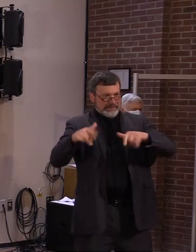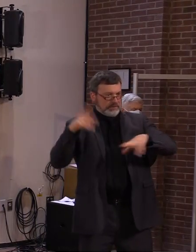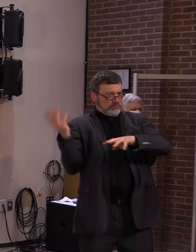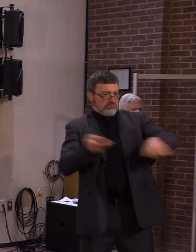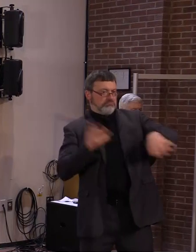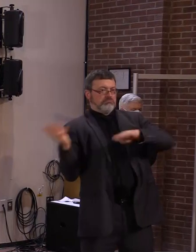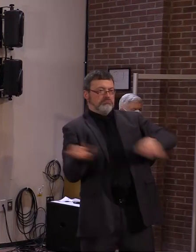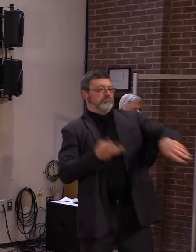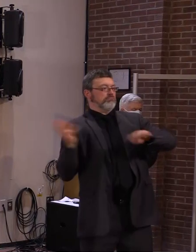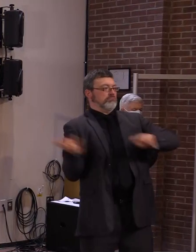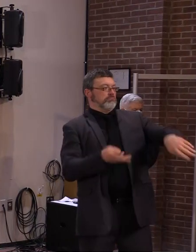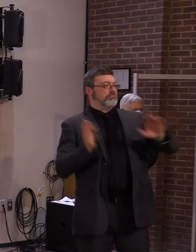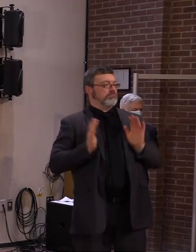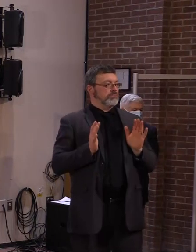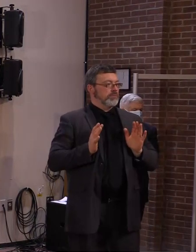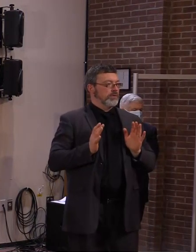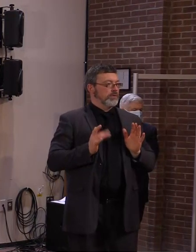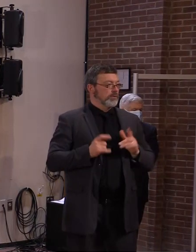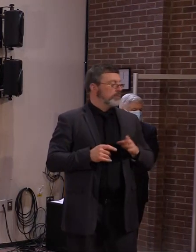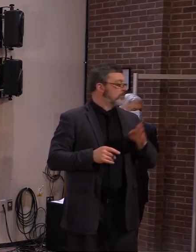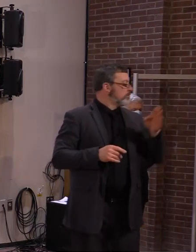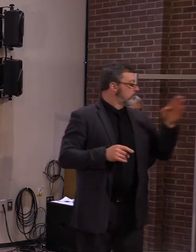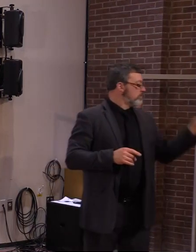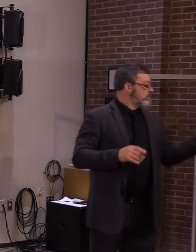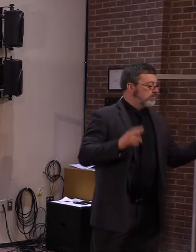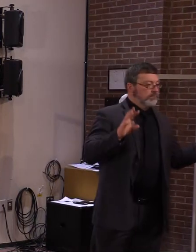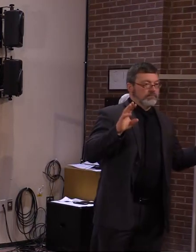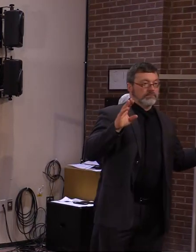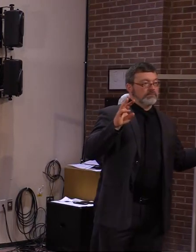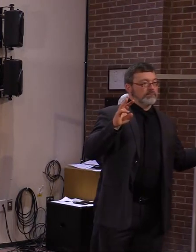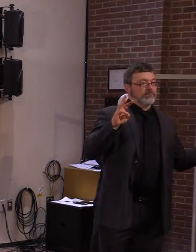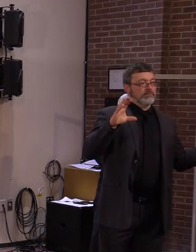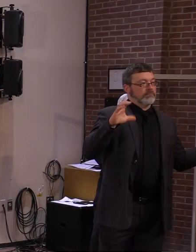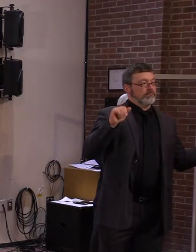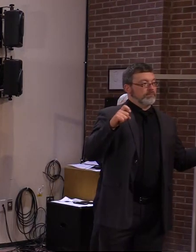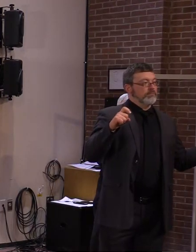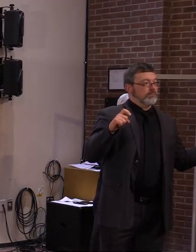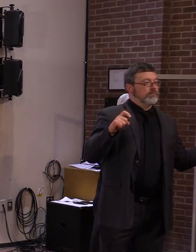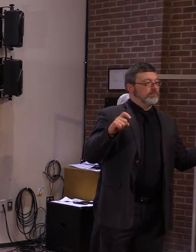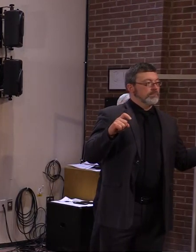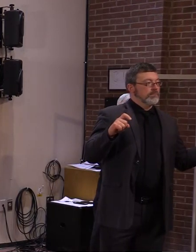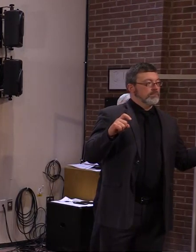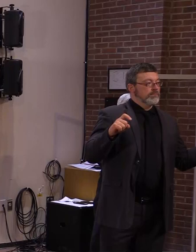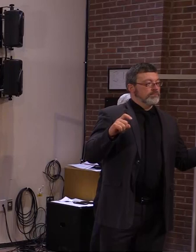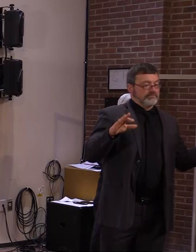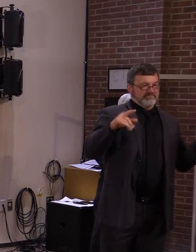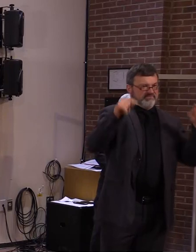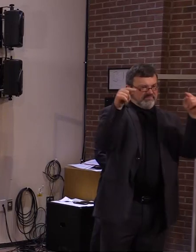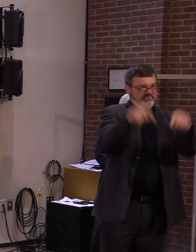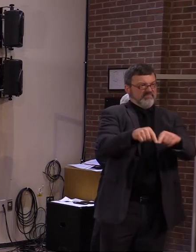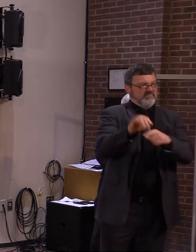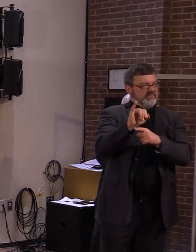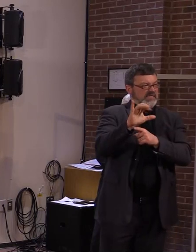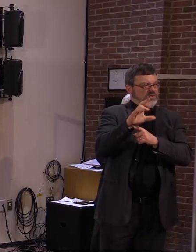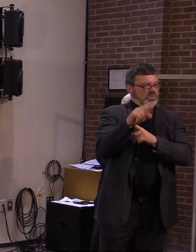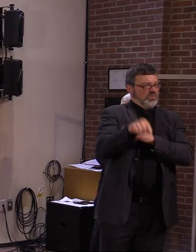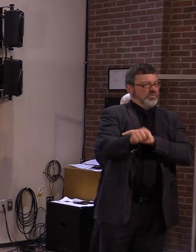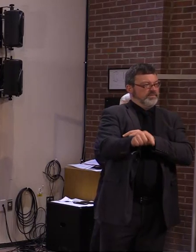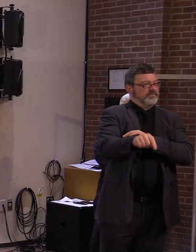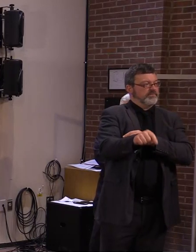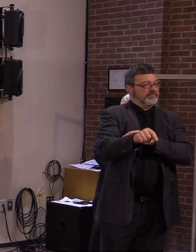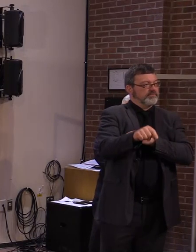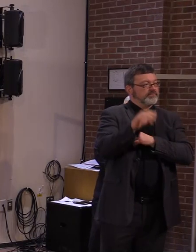the 31 people in the ICU today, I know this question has come up before, but what are the demographics of some of these people